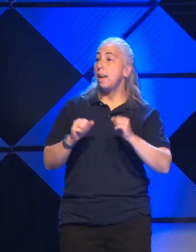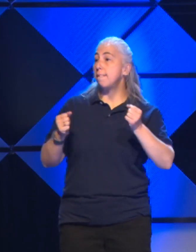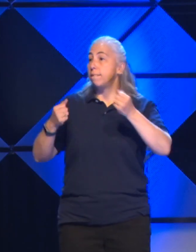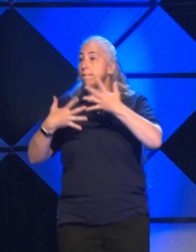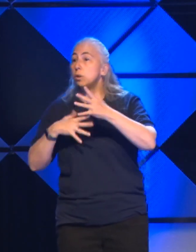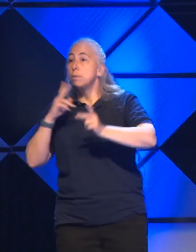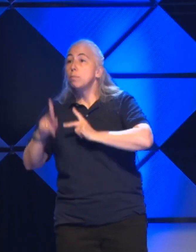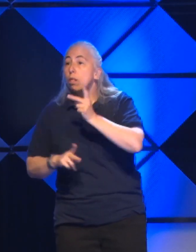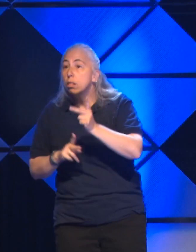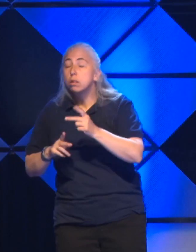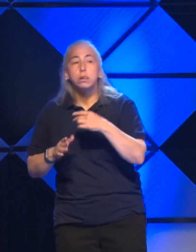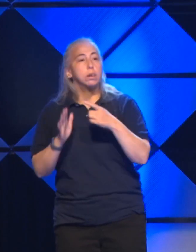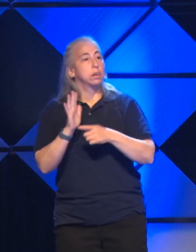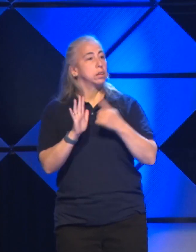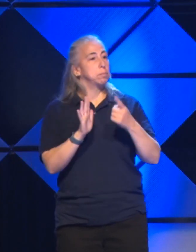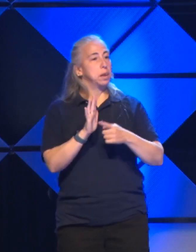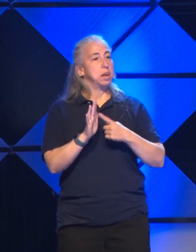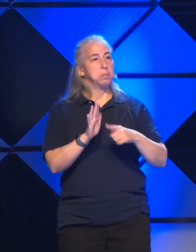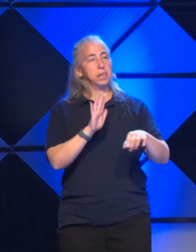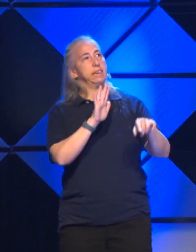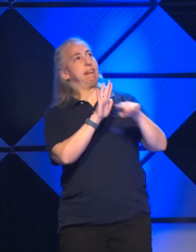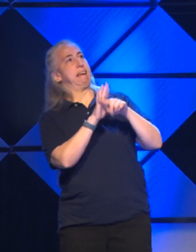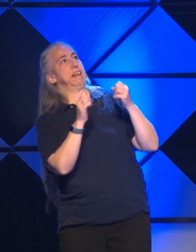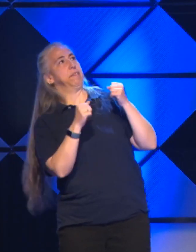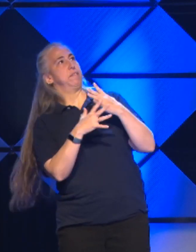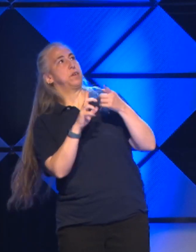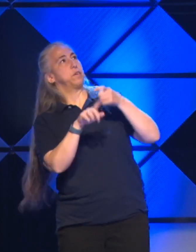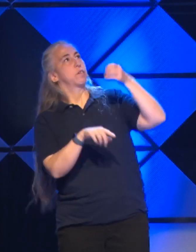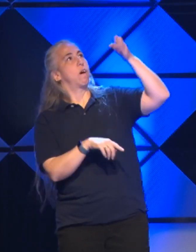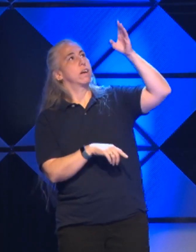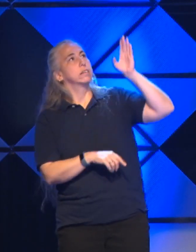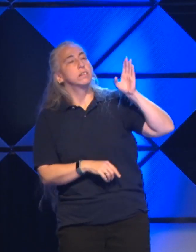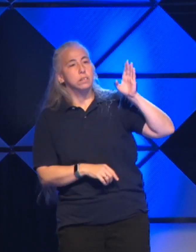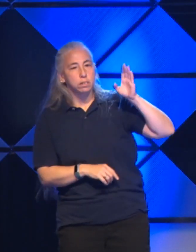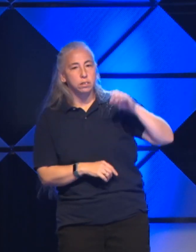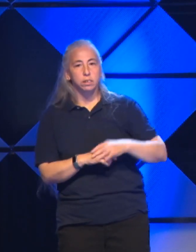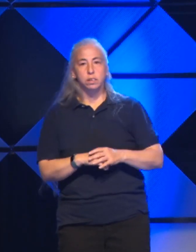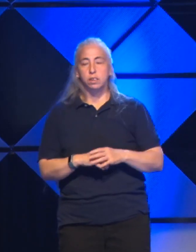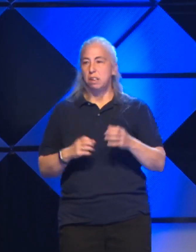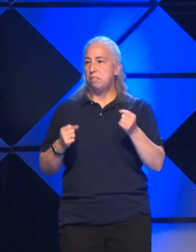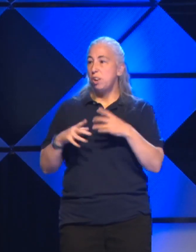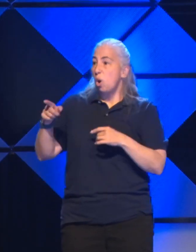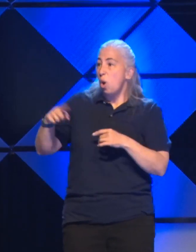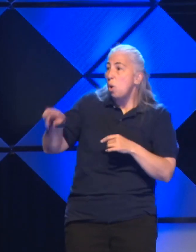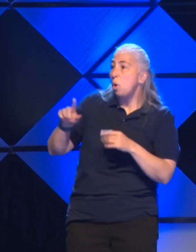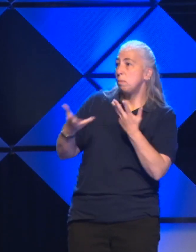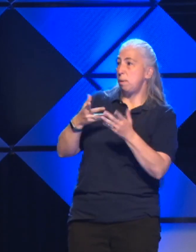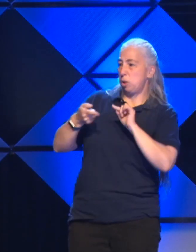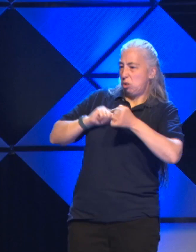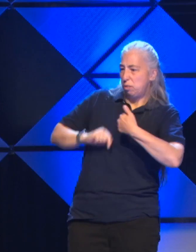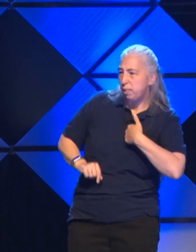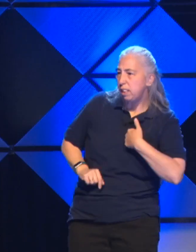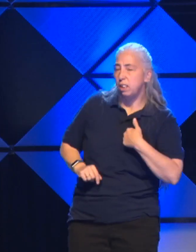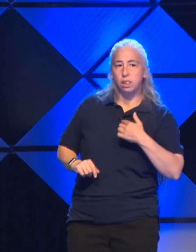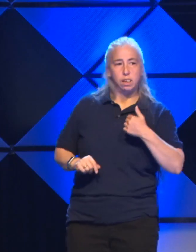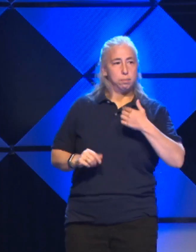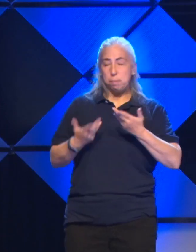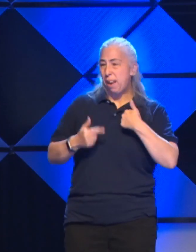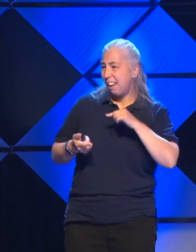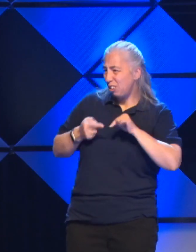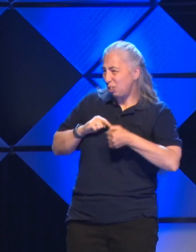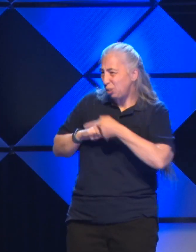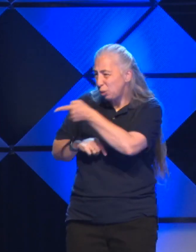of God. Fear of people that they will hurt us, we will hurt them, we will be